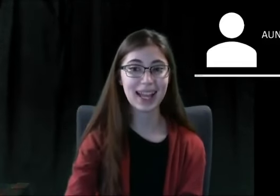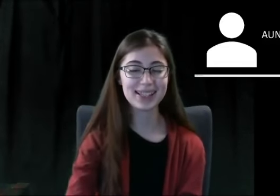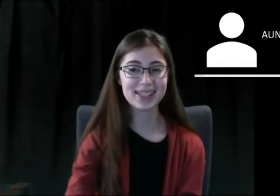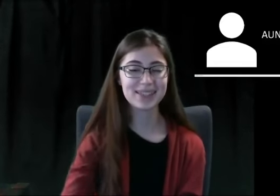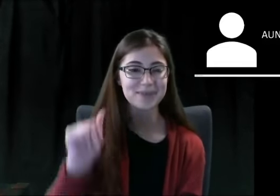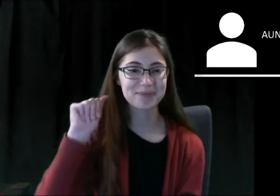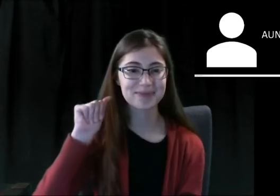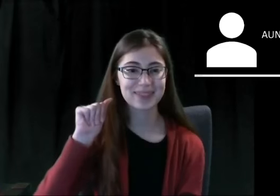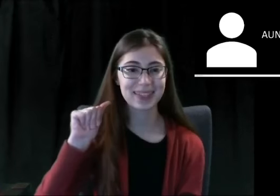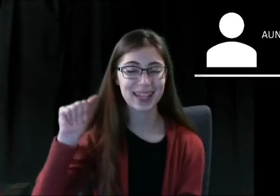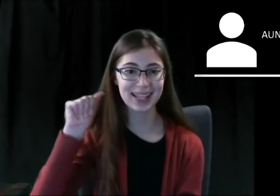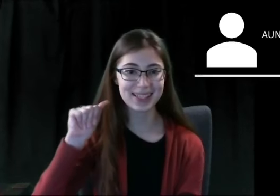Aunt. Aunt.